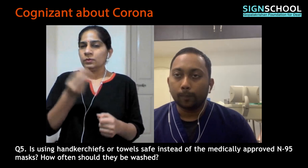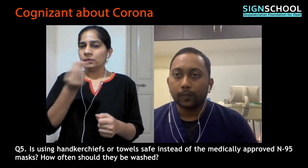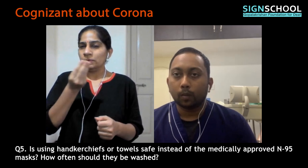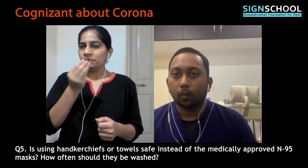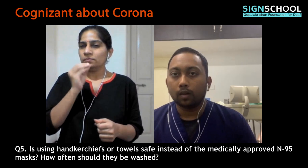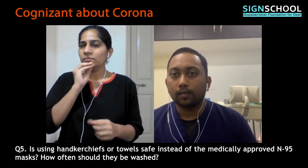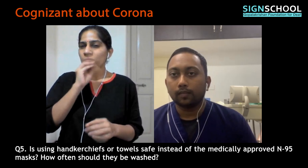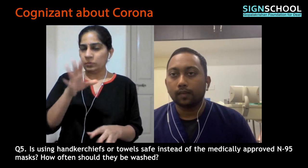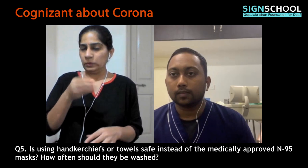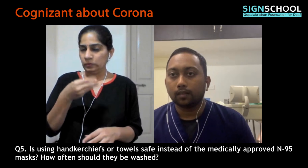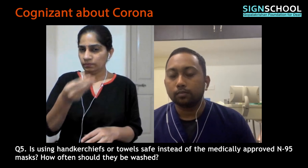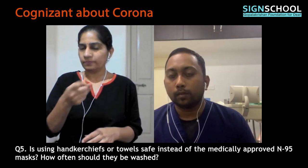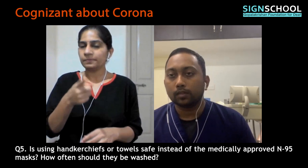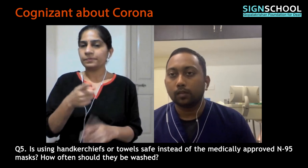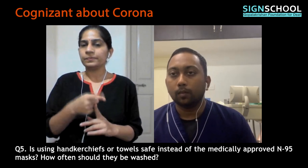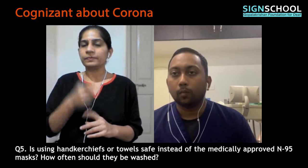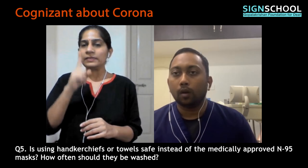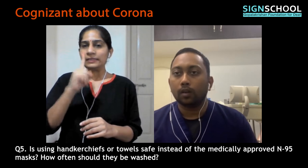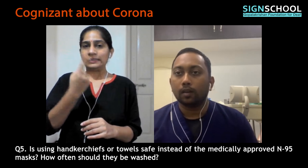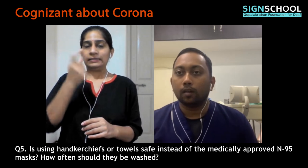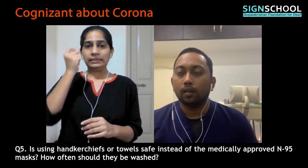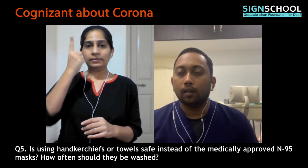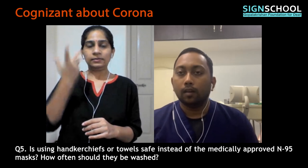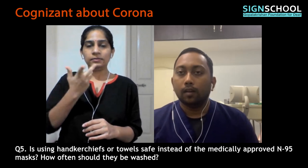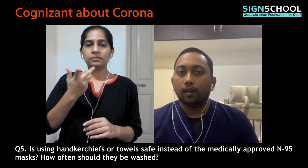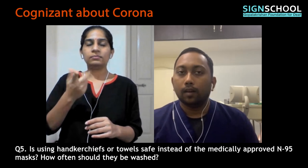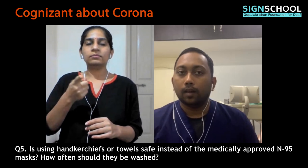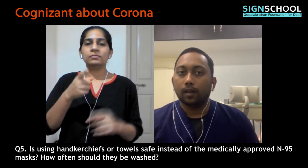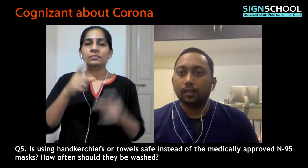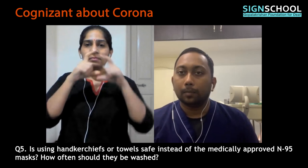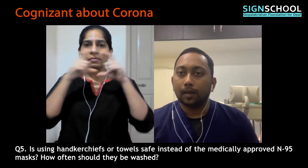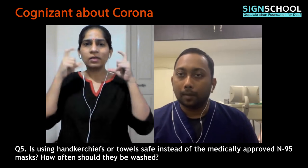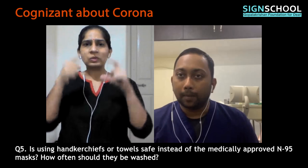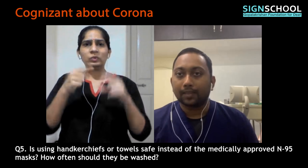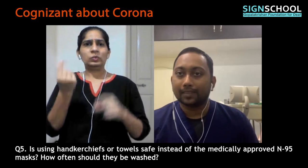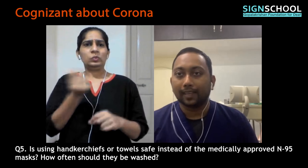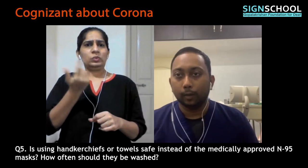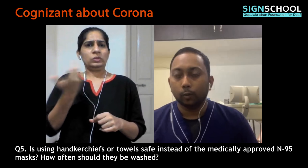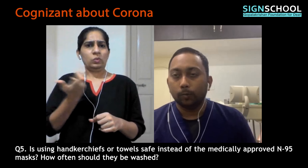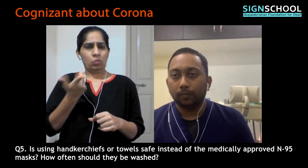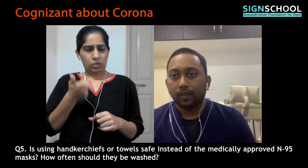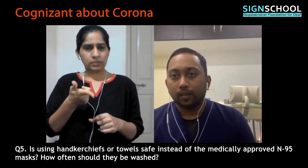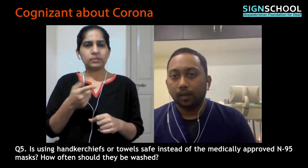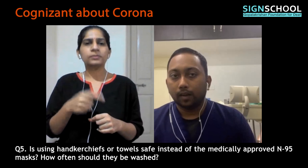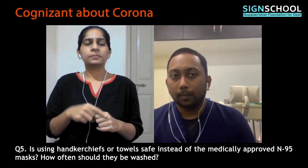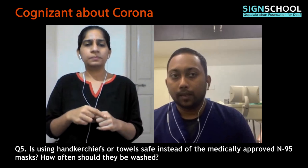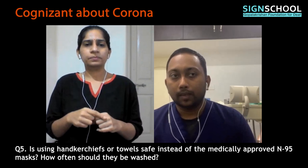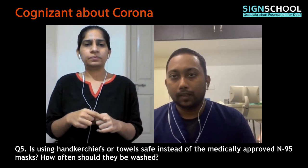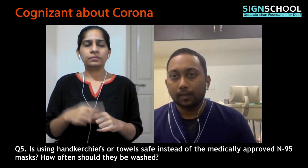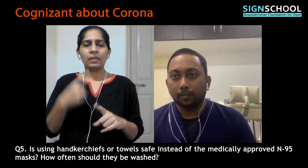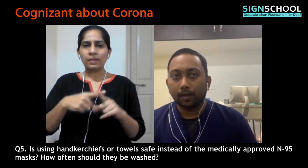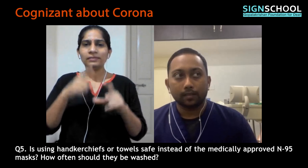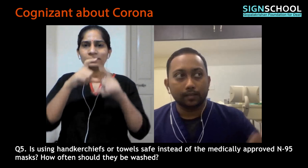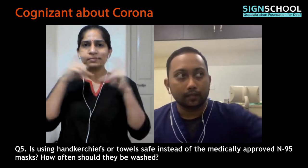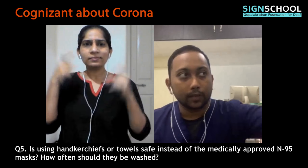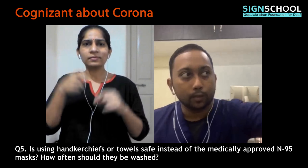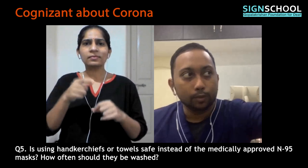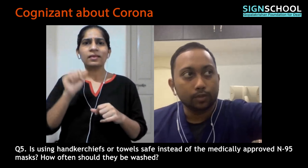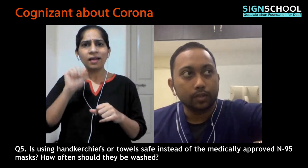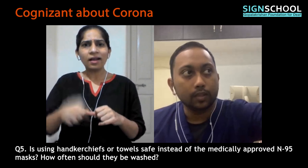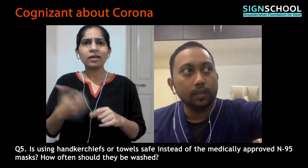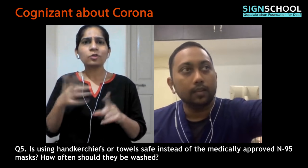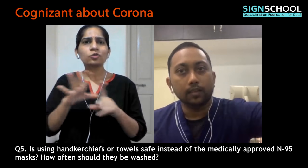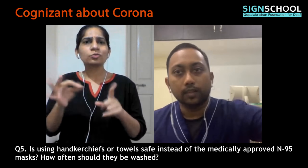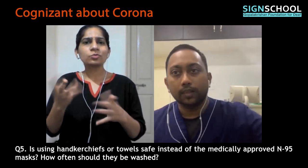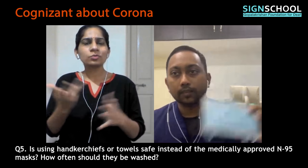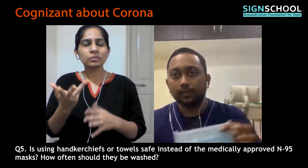to know what is the function of mask, what and all a mask can do. Mainly the mask that we